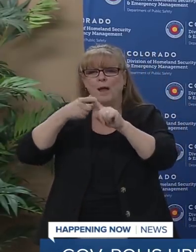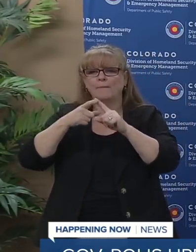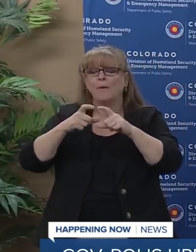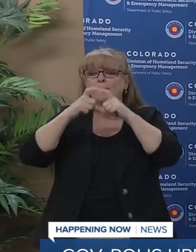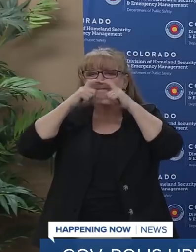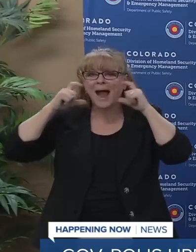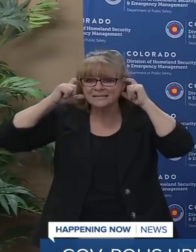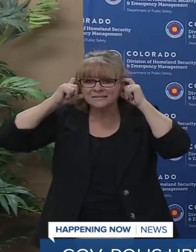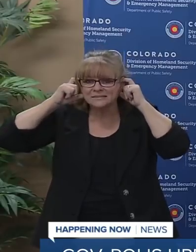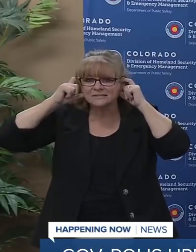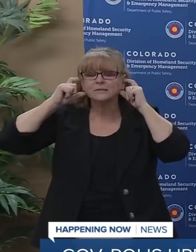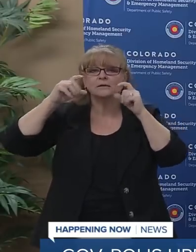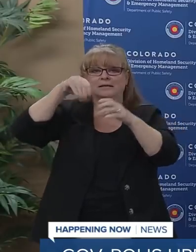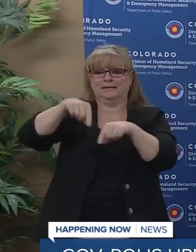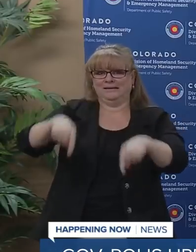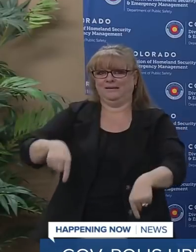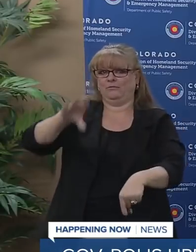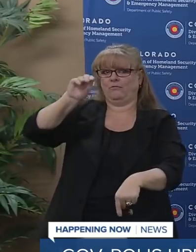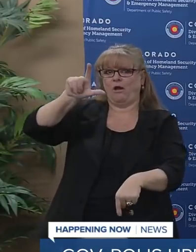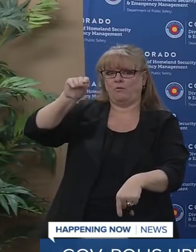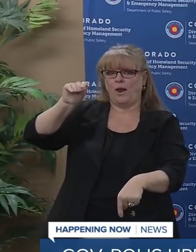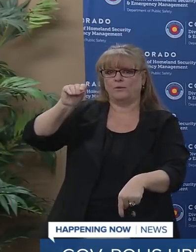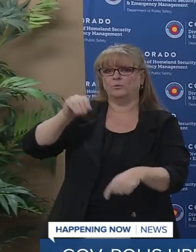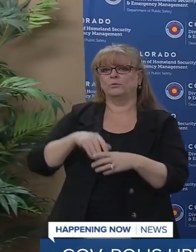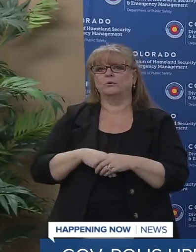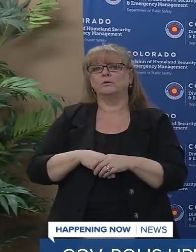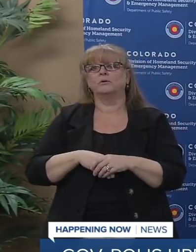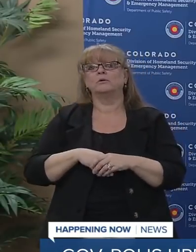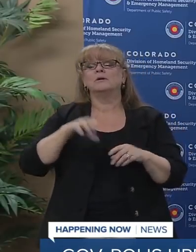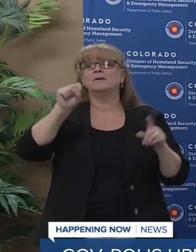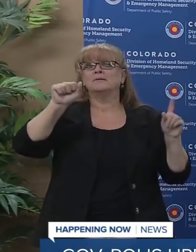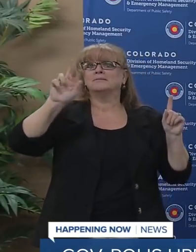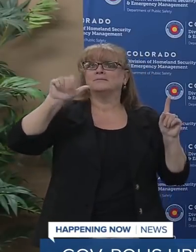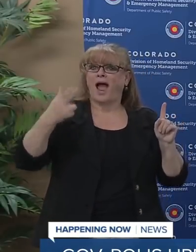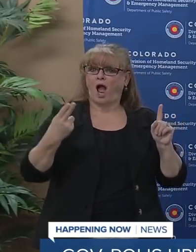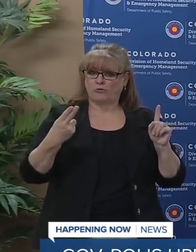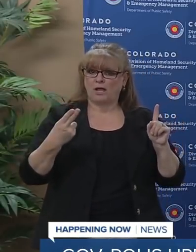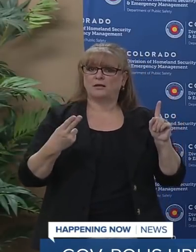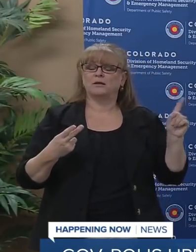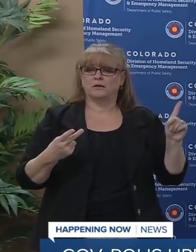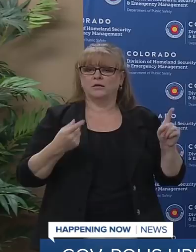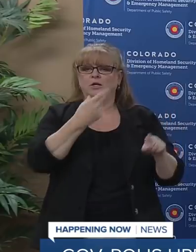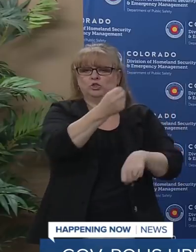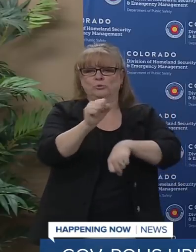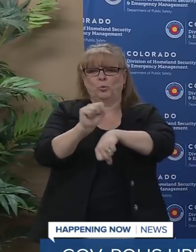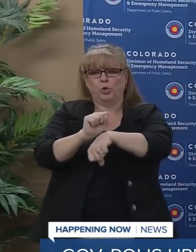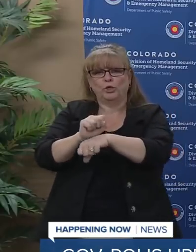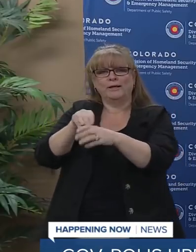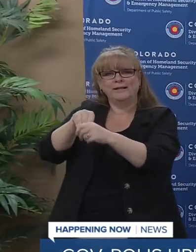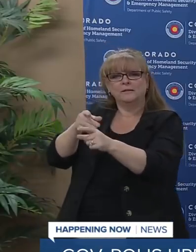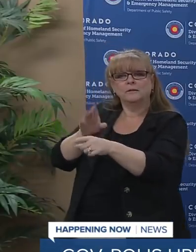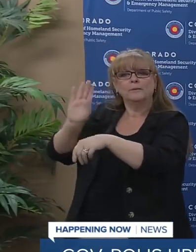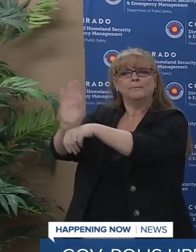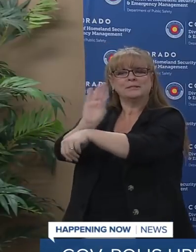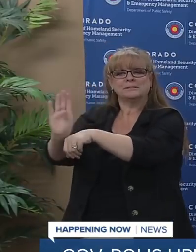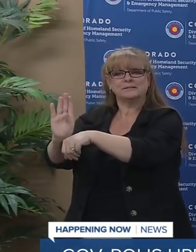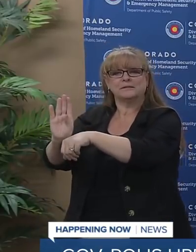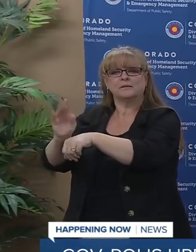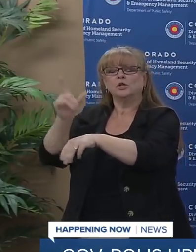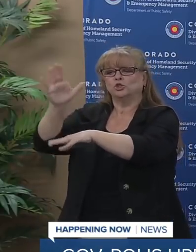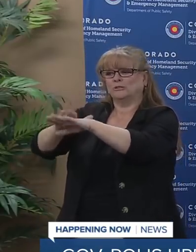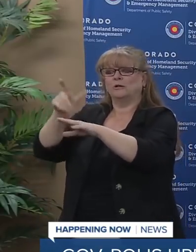Sarah Thunberg has entered our team from the private sector, successful CEO, entrepreneur. She is helping to scale up for